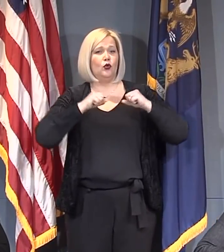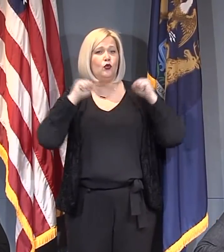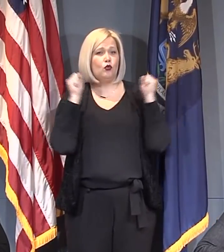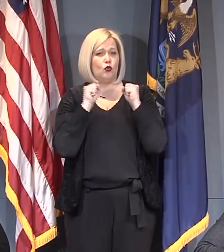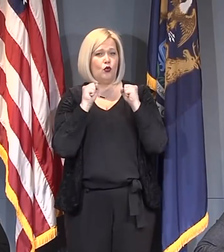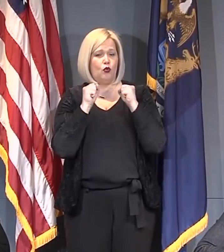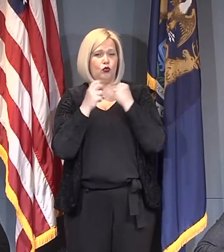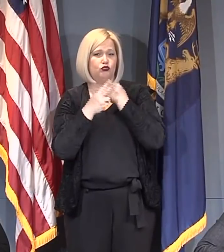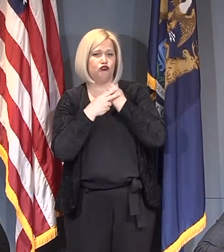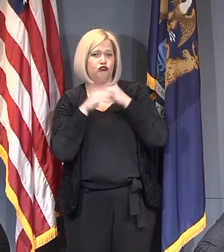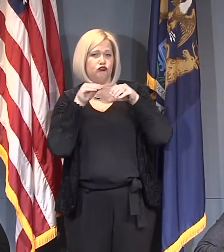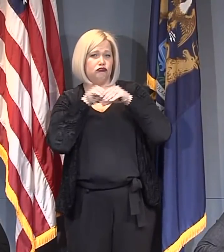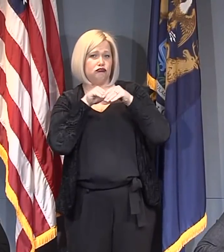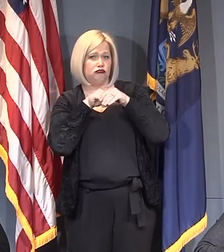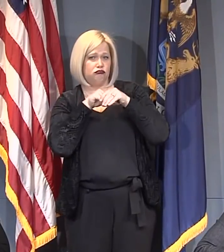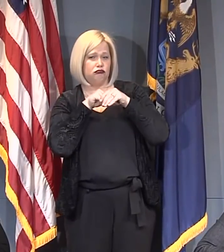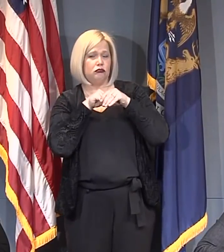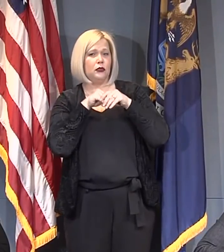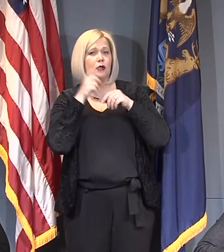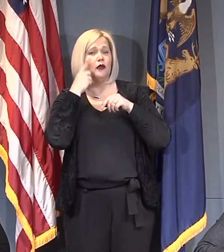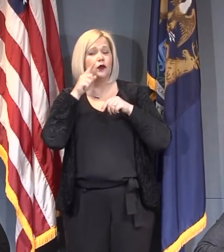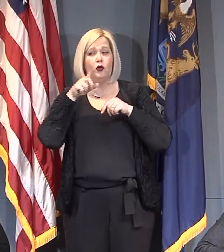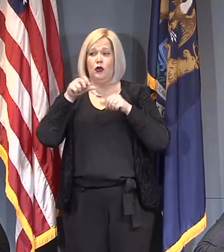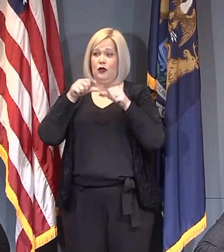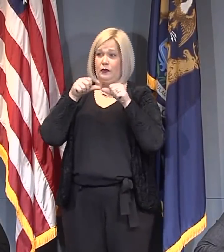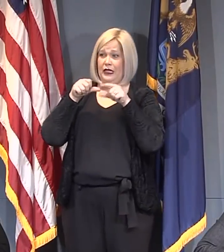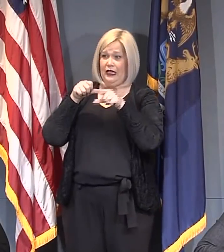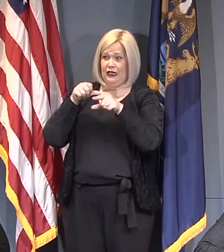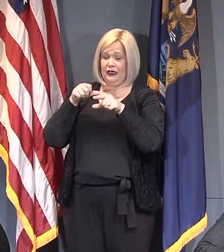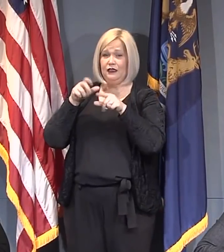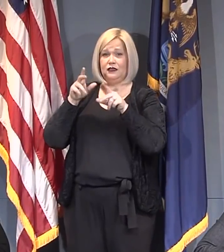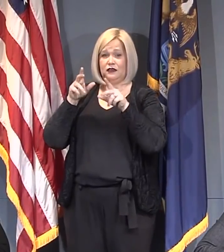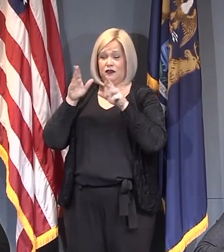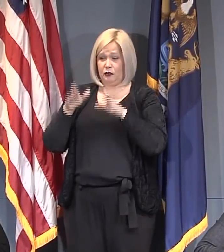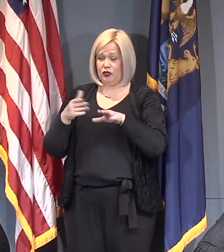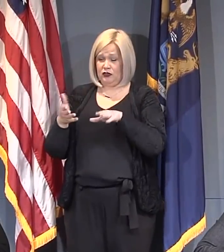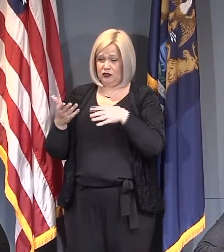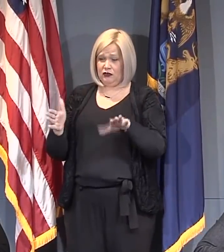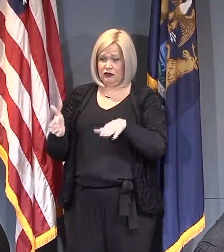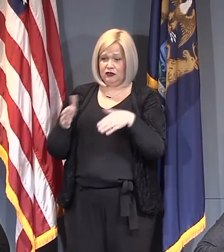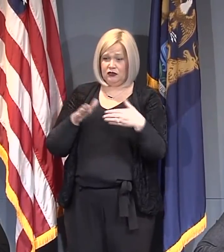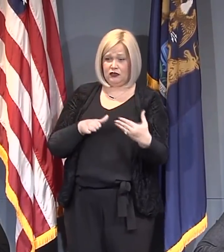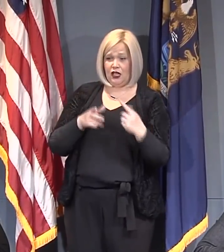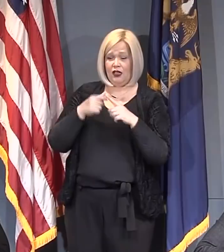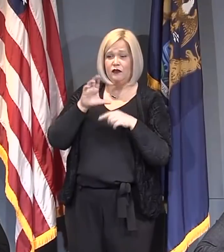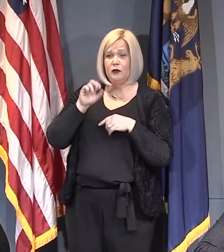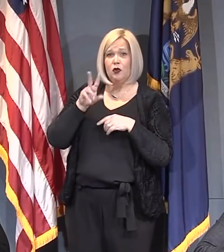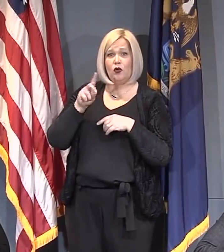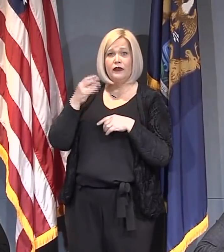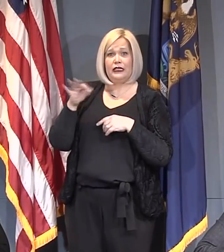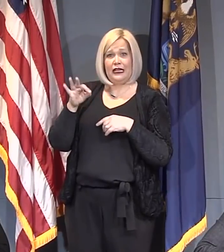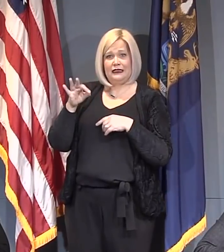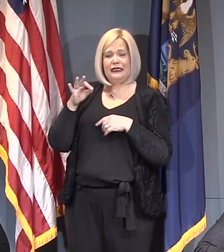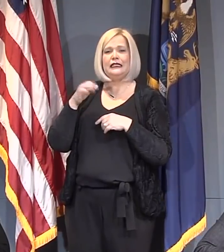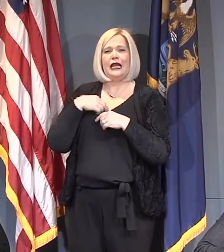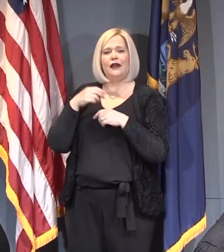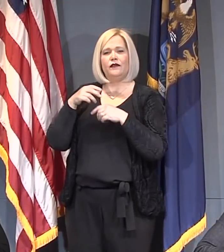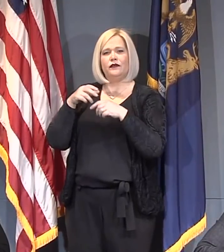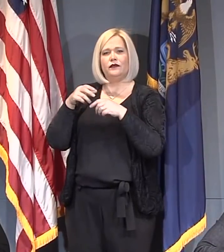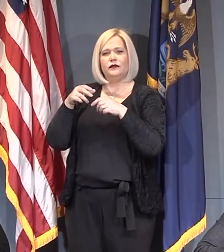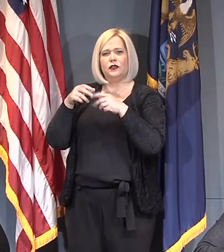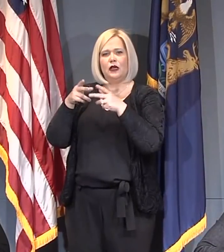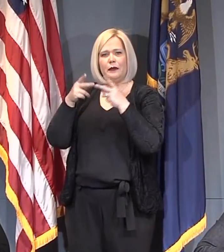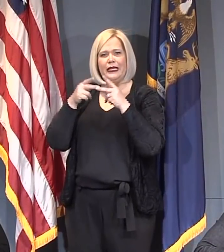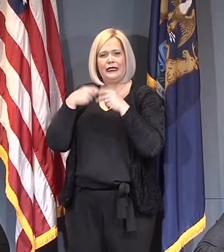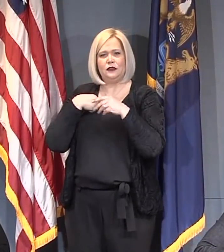for facilities where there are people that have lost their battle with COVID-19. We just need to pause